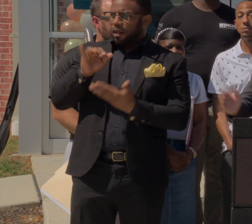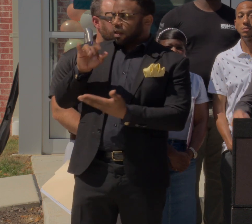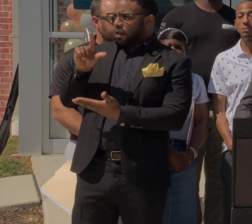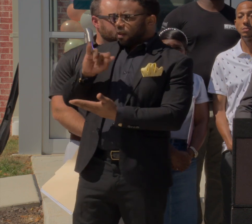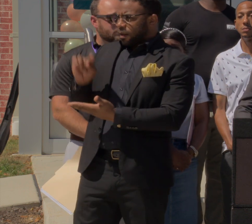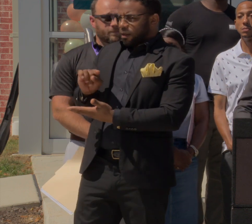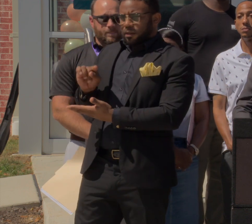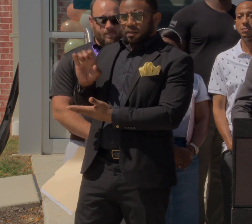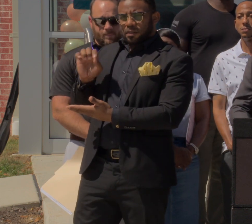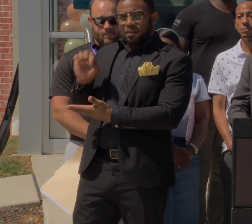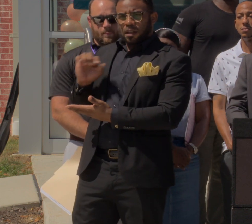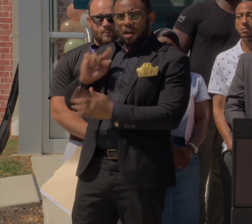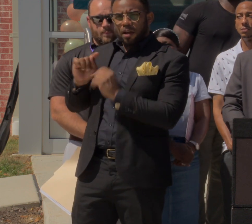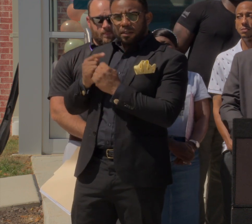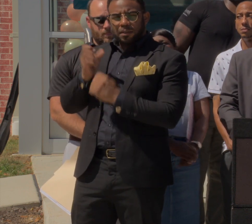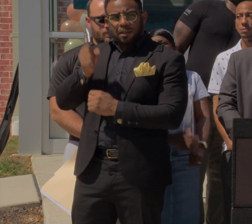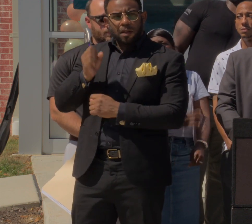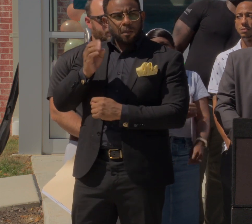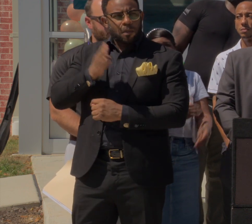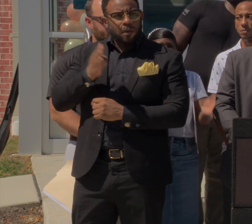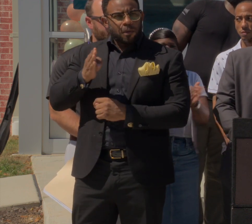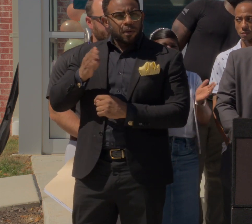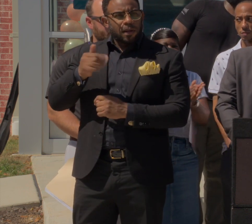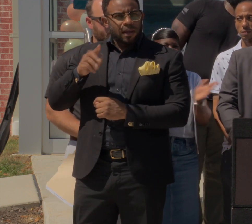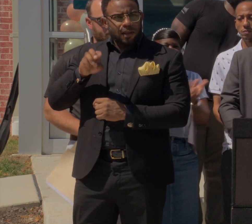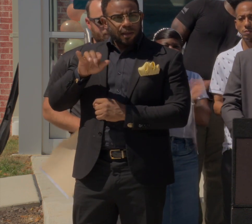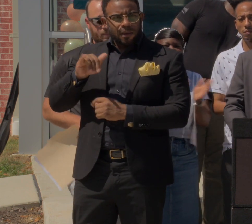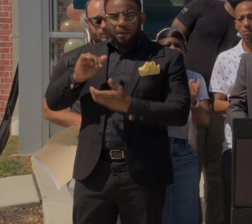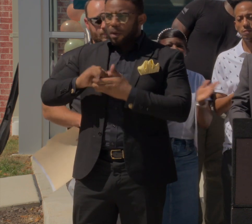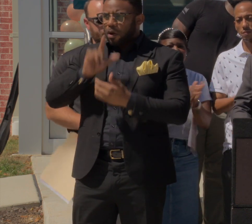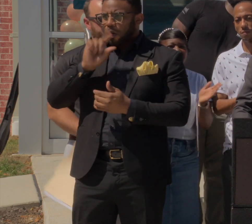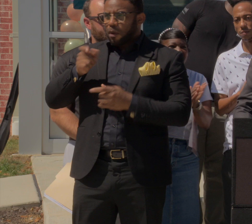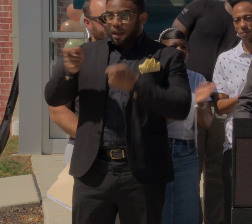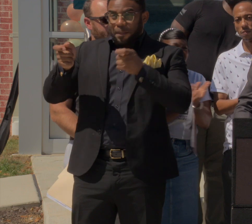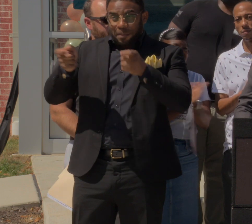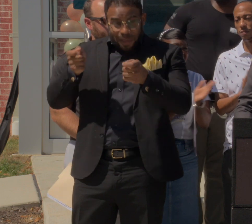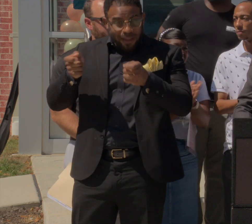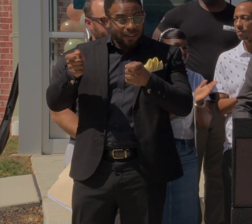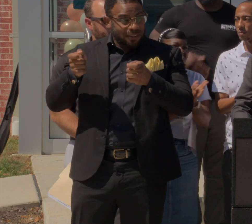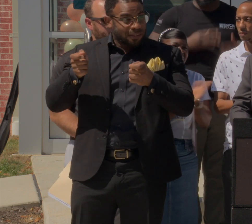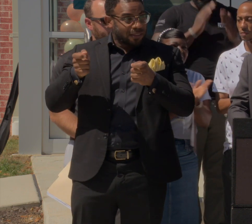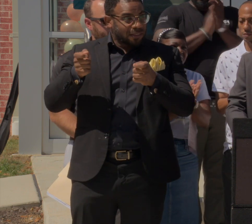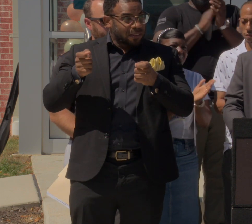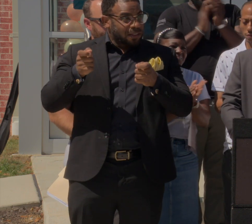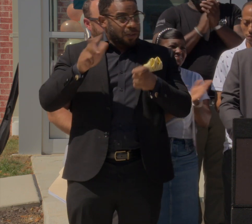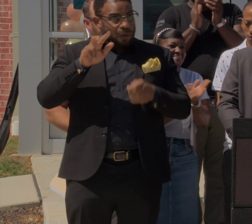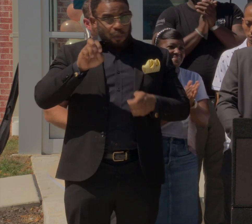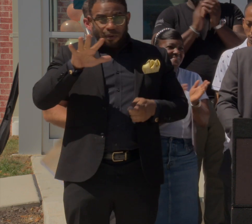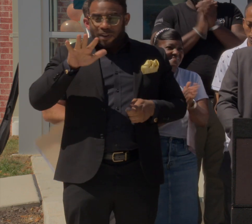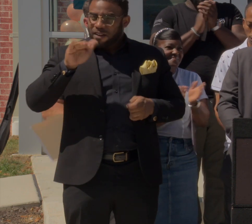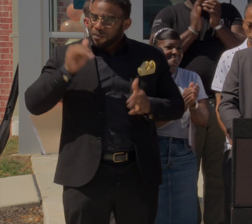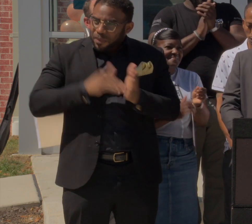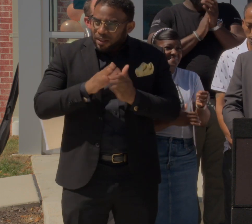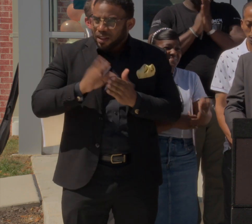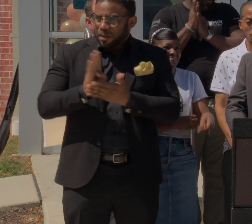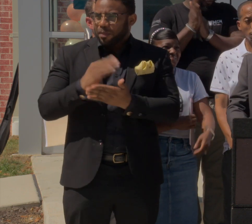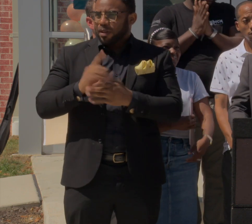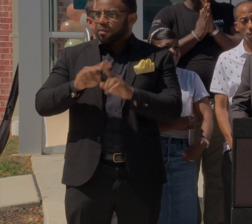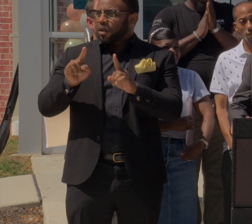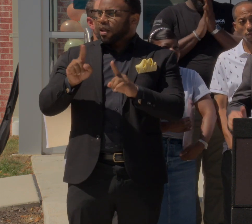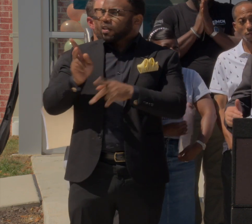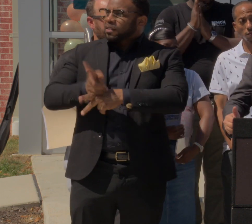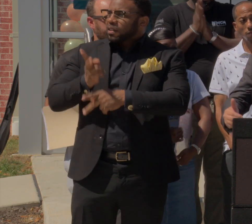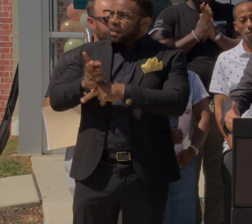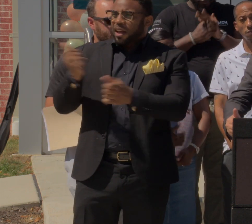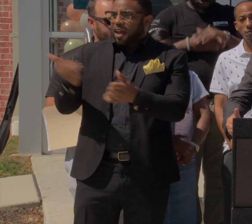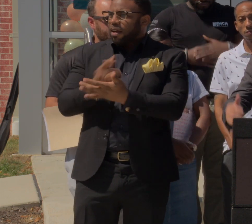Liz Cornish from our team at South Baltimore Gateway Partnership, who not only managed a $3.5 million budget, but took